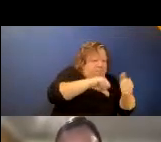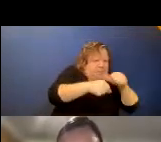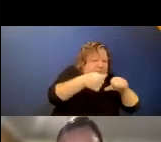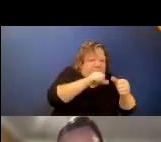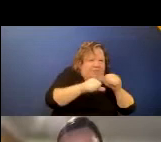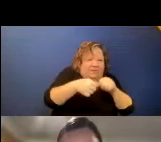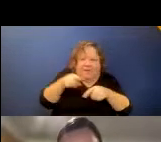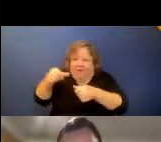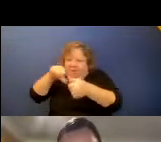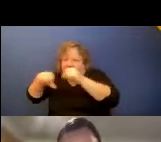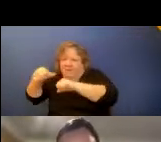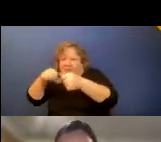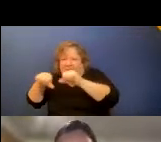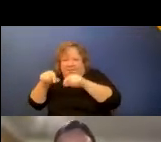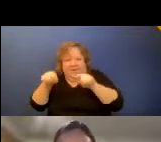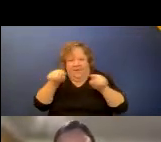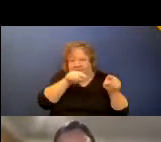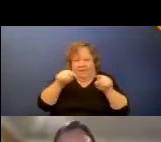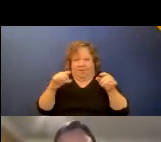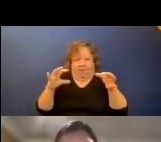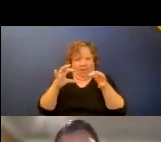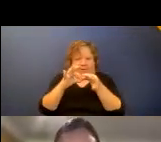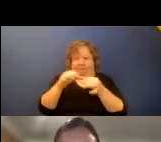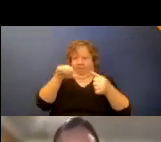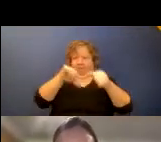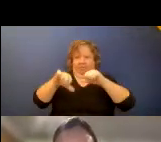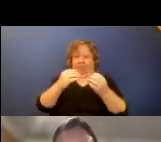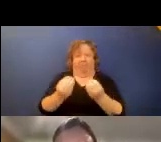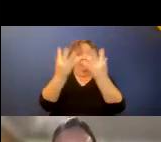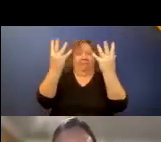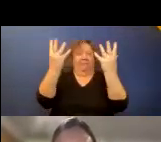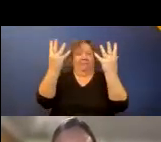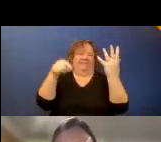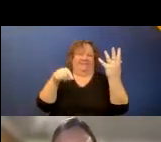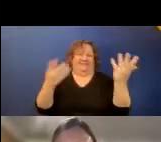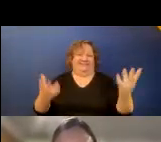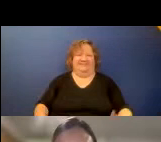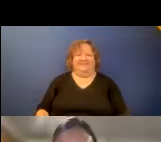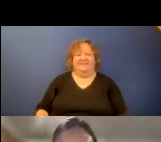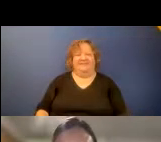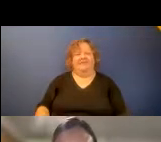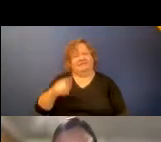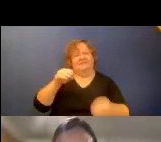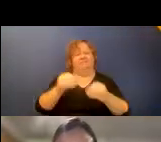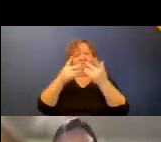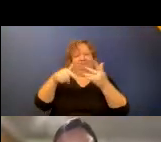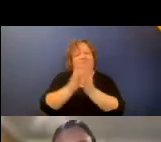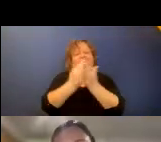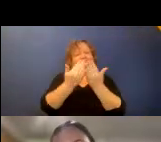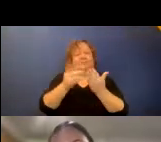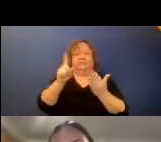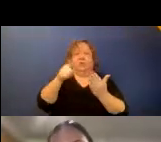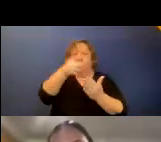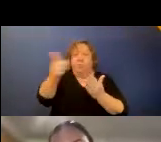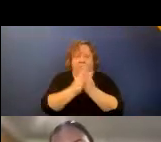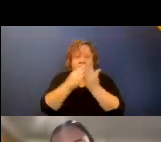little bit. It's not sort of just here it is, can you validate it? But we really want to invite you to engage with it and really help